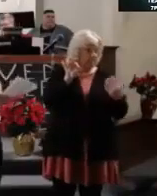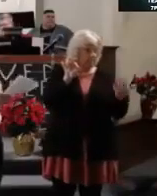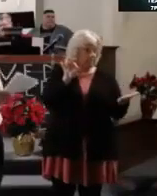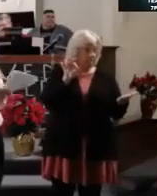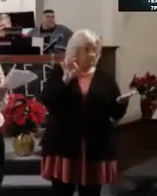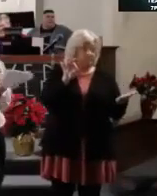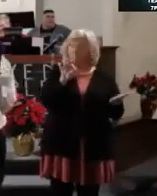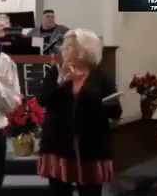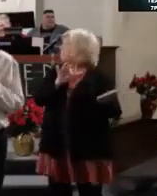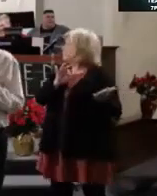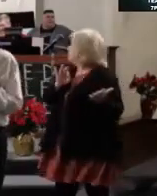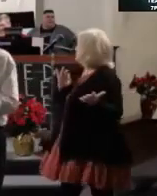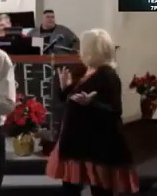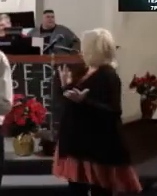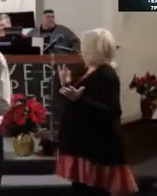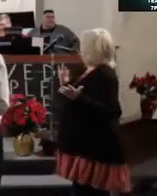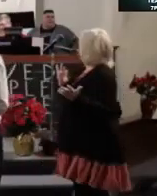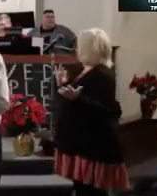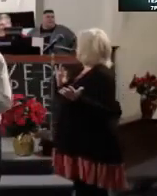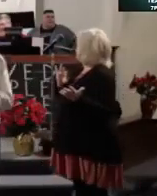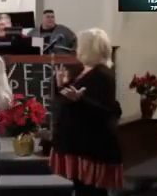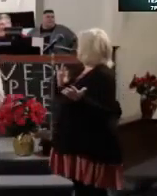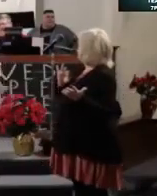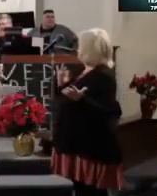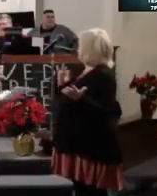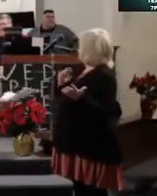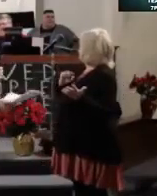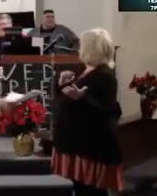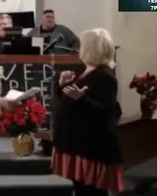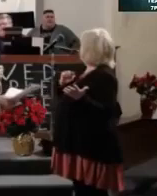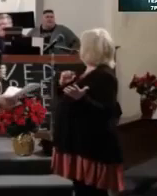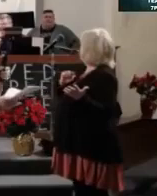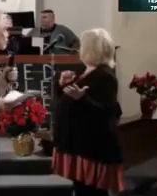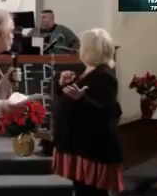unloading? Who knows the answer to that?